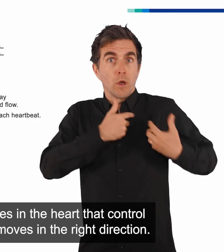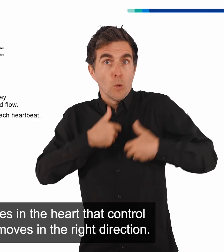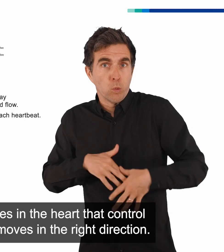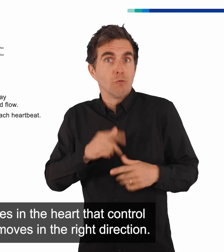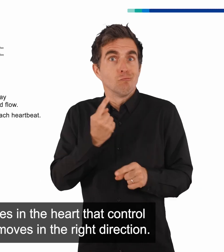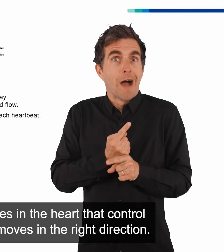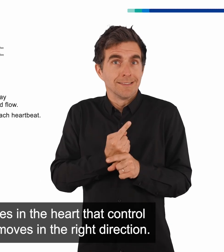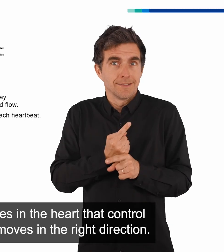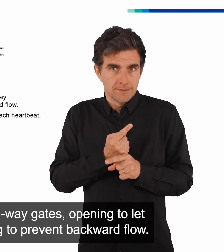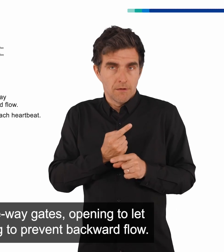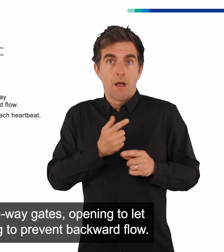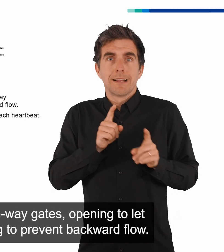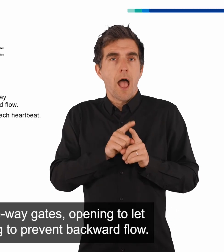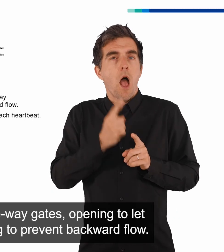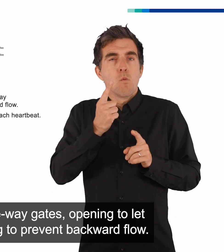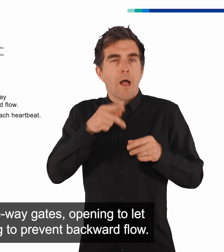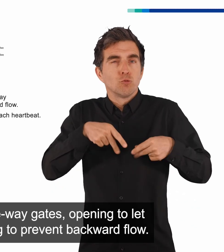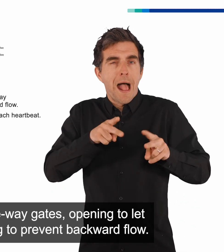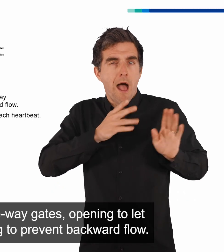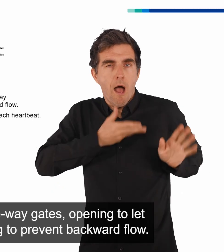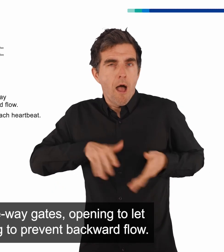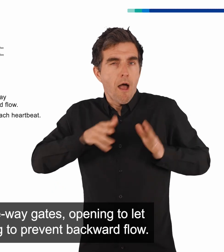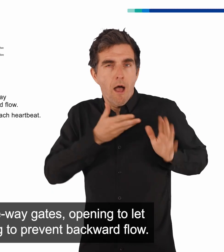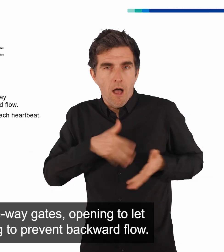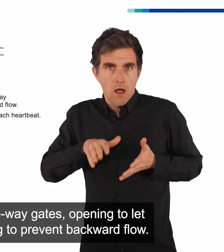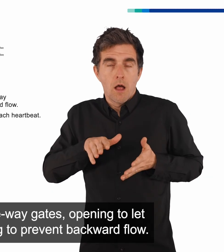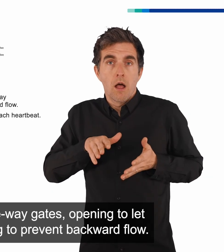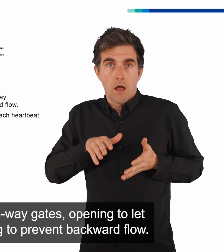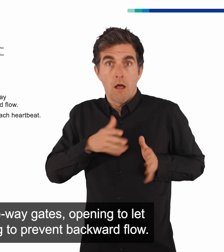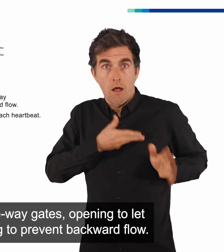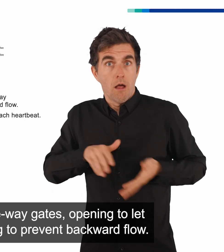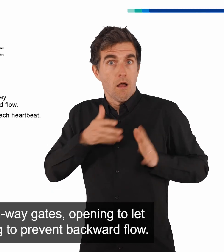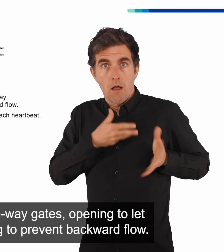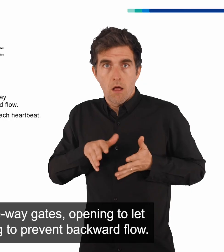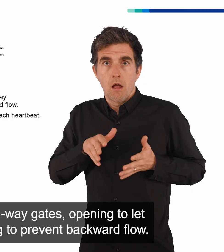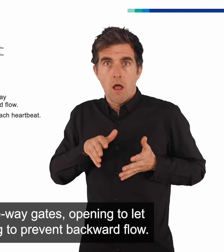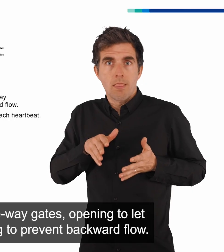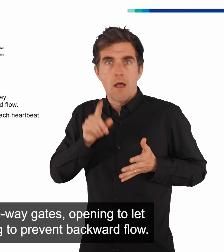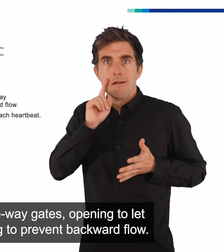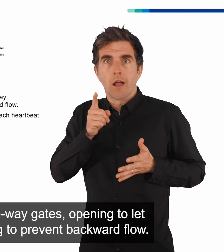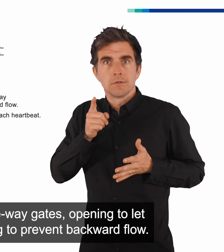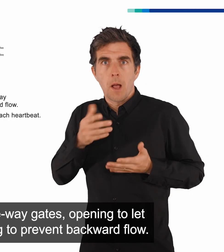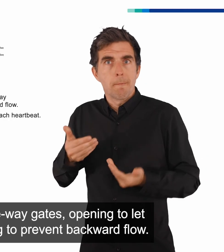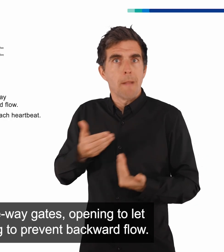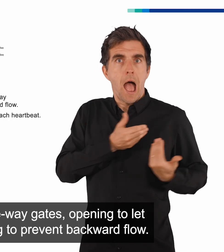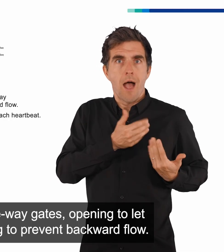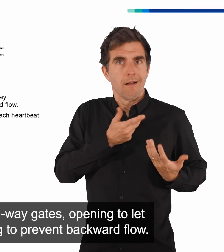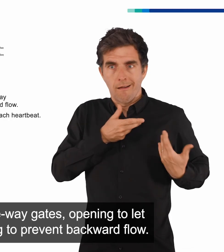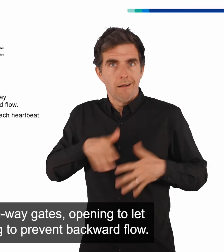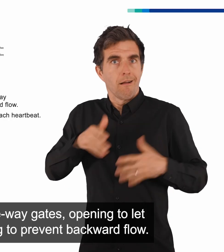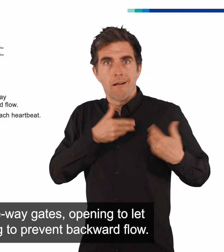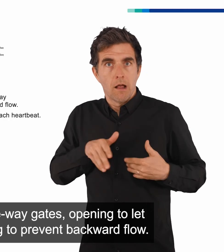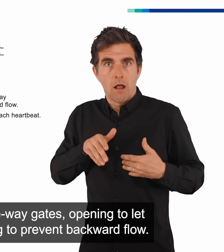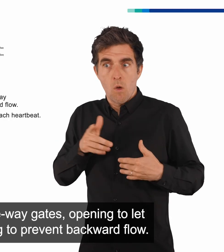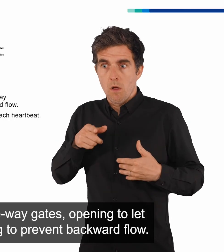valves, each designed to open and close with every heartbeat. The tricuspid valve is positioned between the